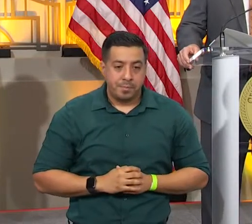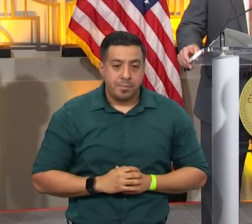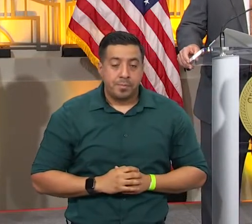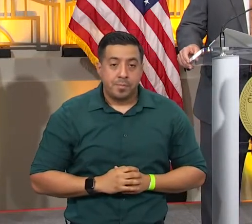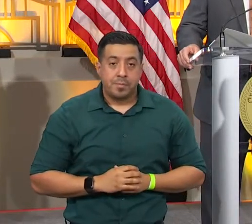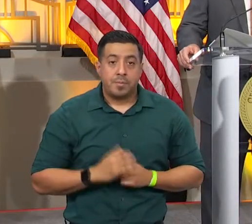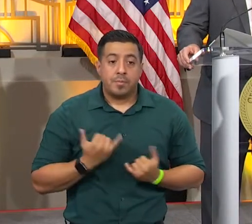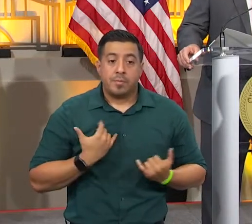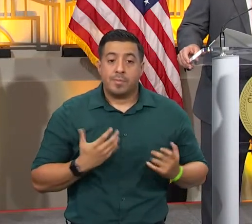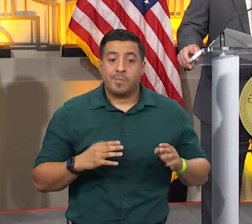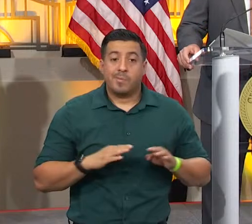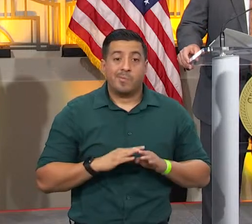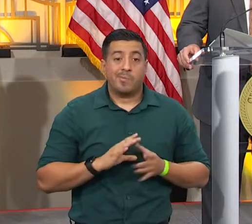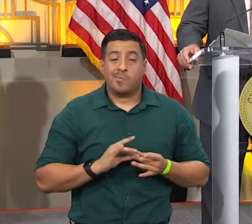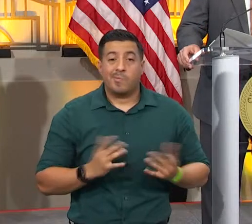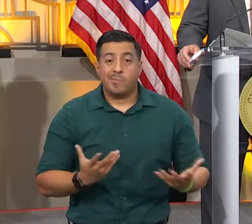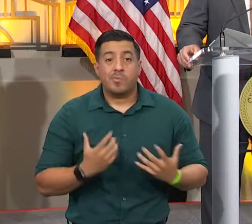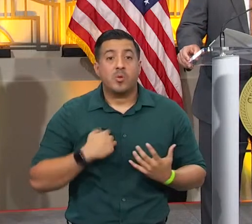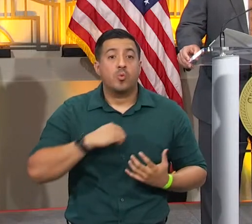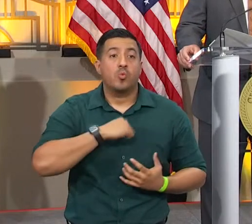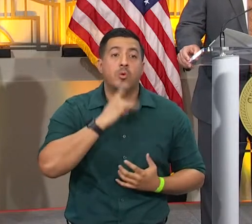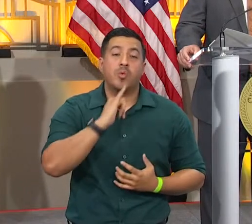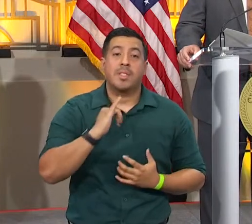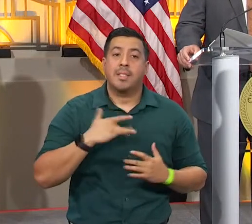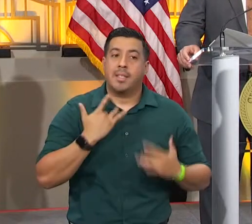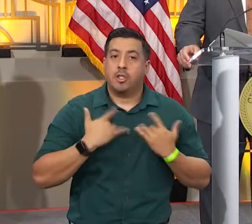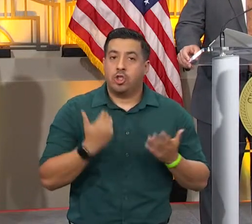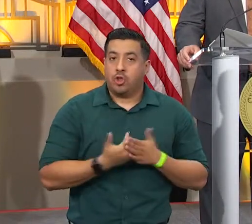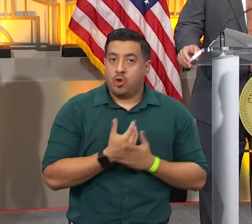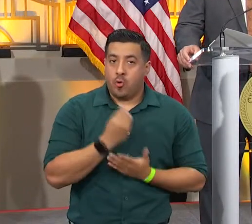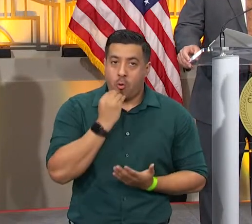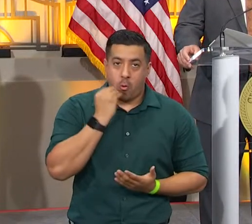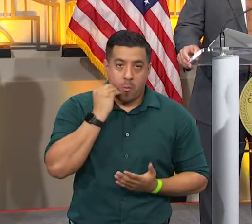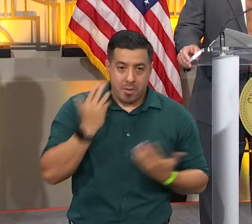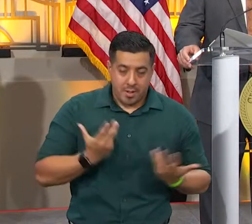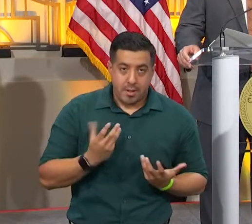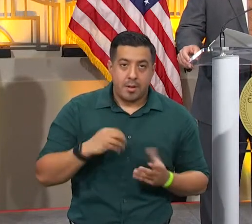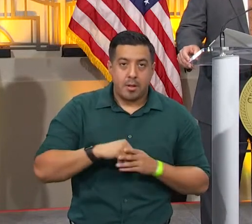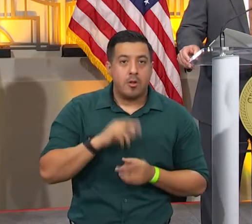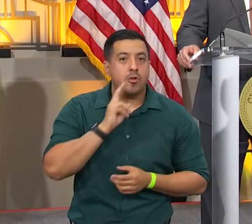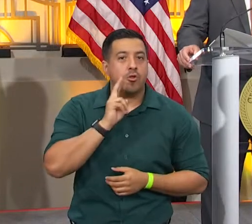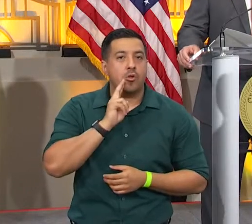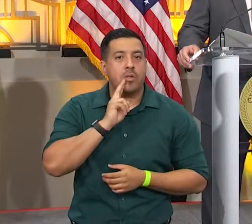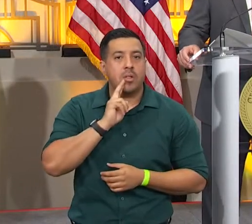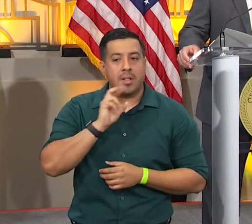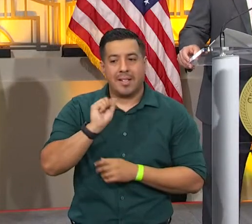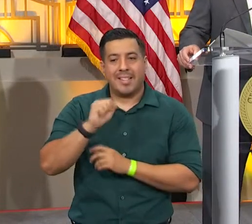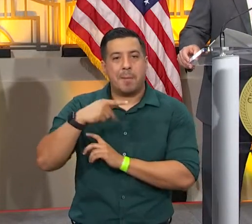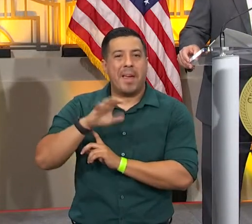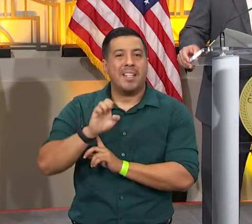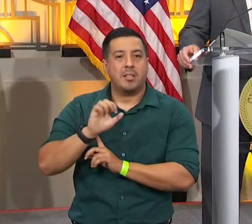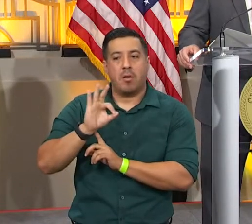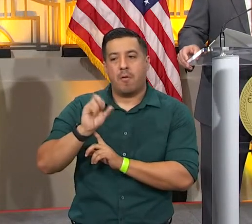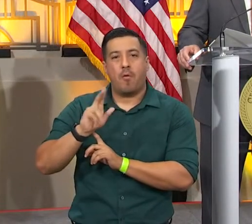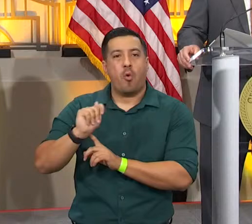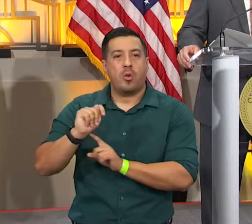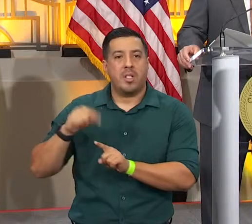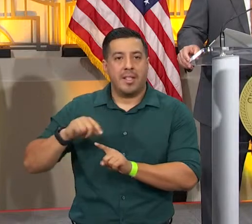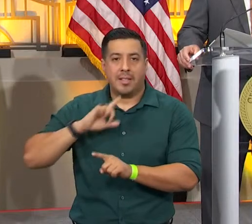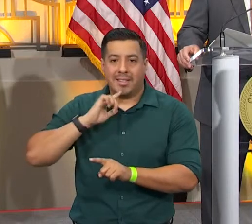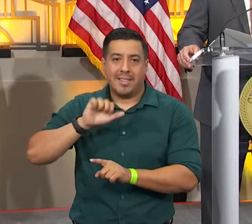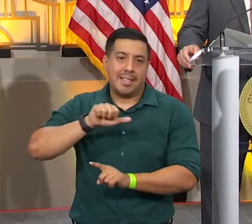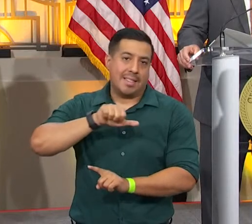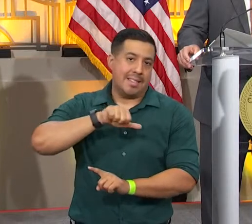In closing, I'll just say we're very excited about our new home at the Houston Spaceport. It's the nation's 10th